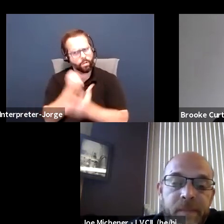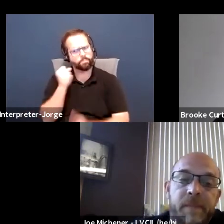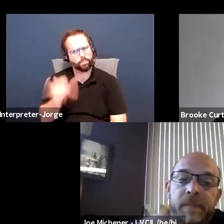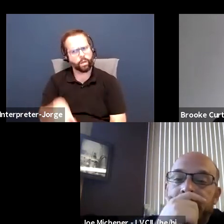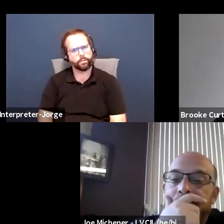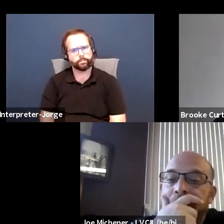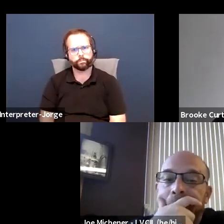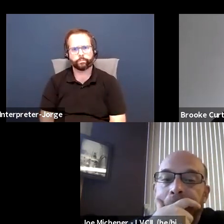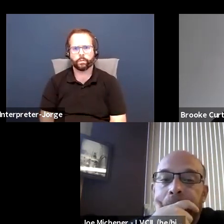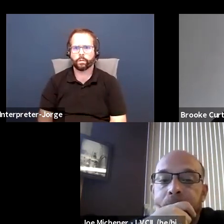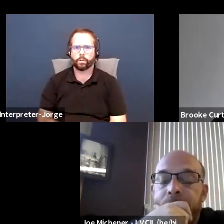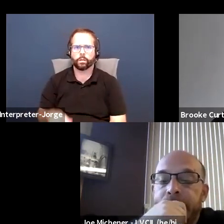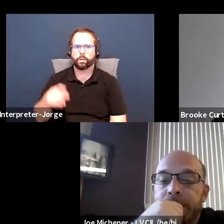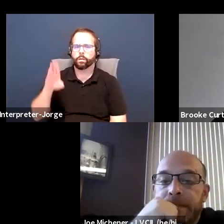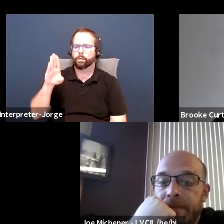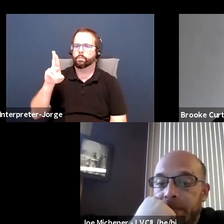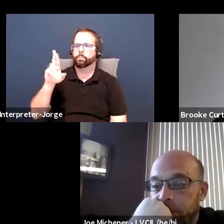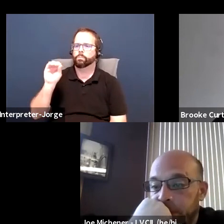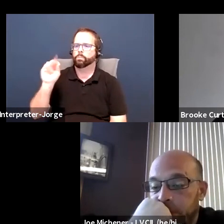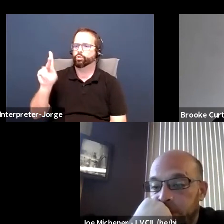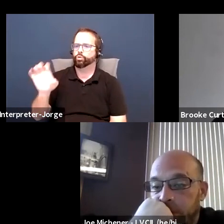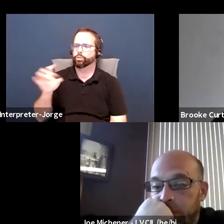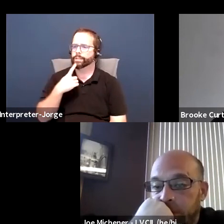Thanks so much, Sequoia, for explaining that as well.